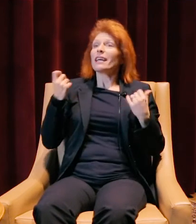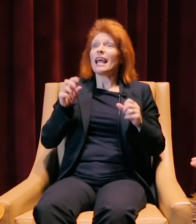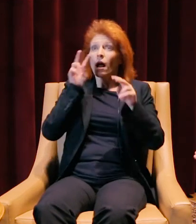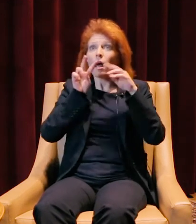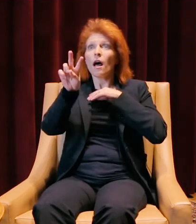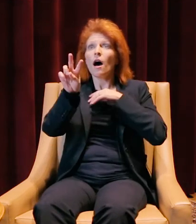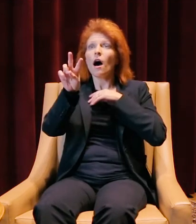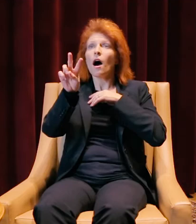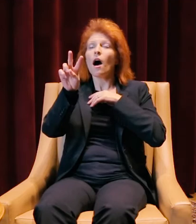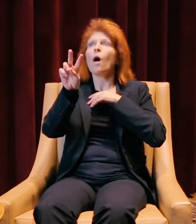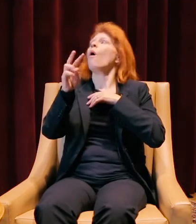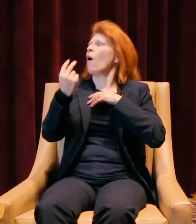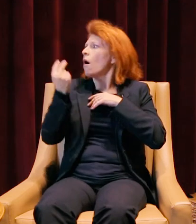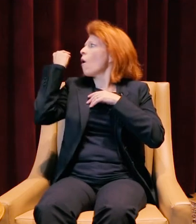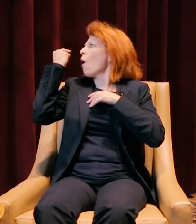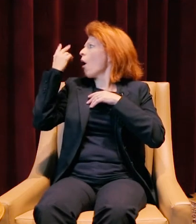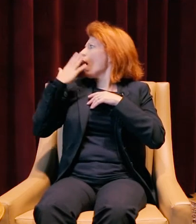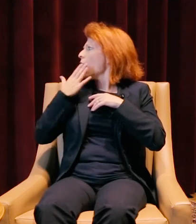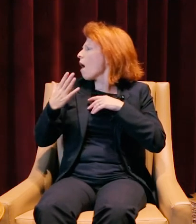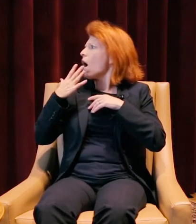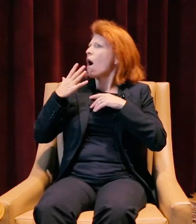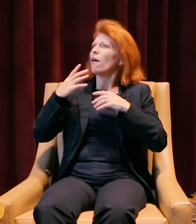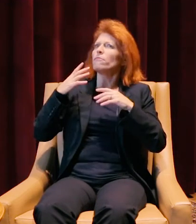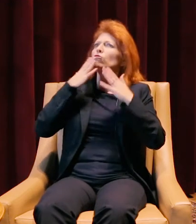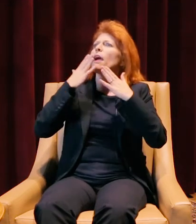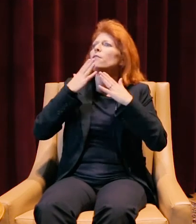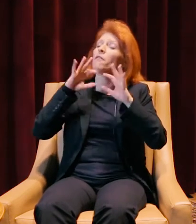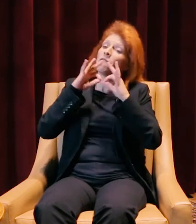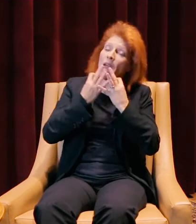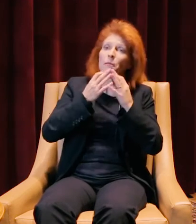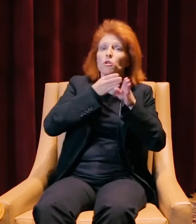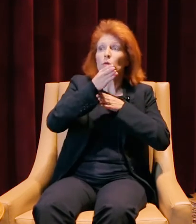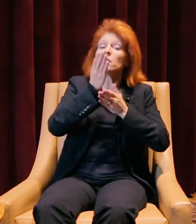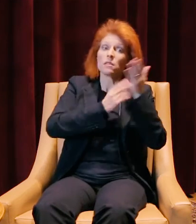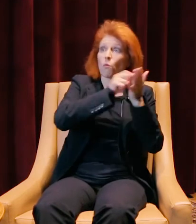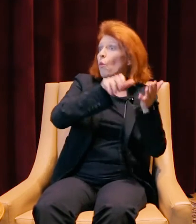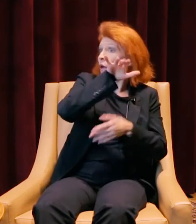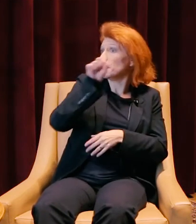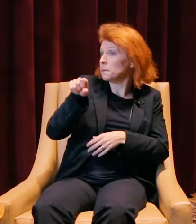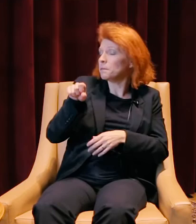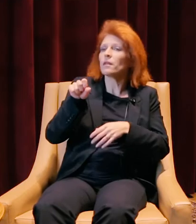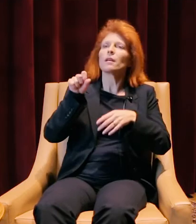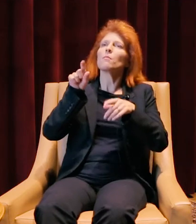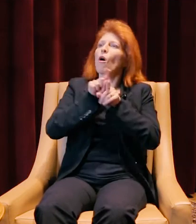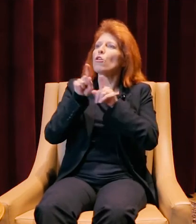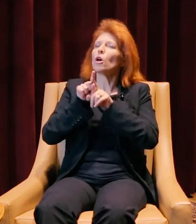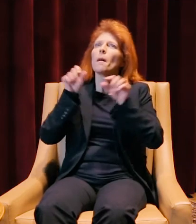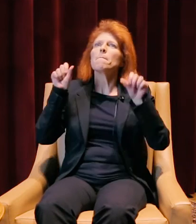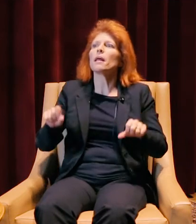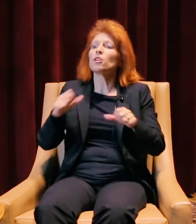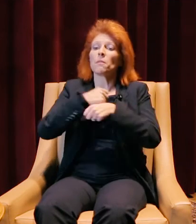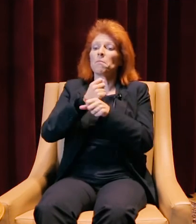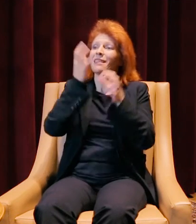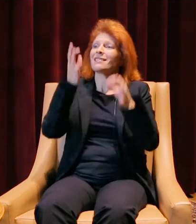you for what I have, my family, my friends, my career, some wealth, and the ability to